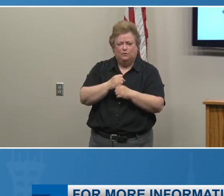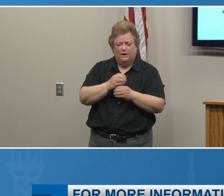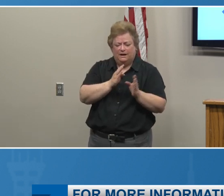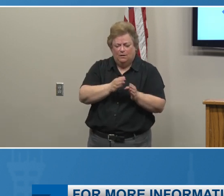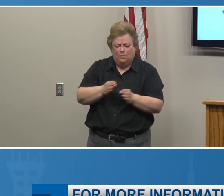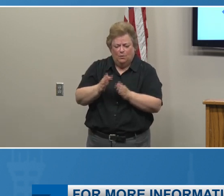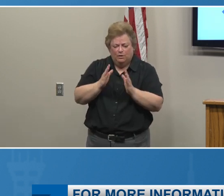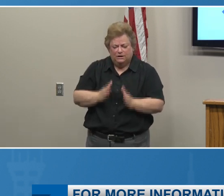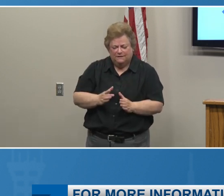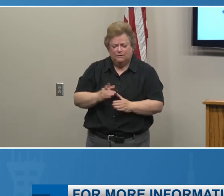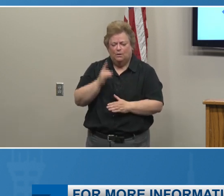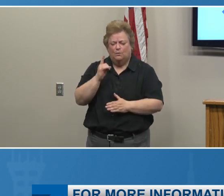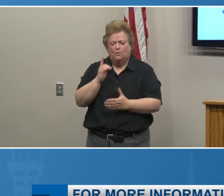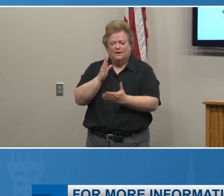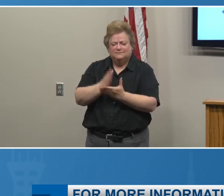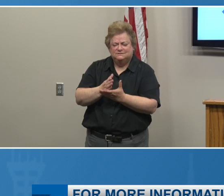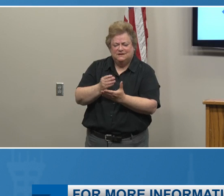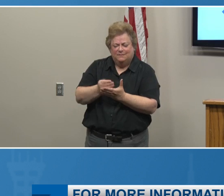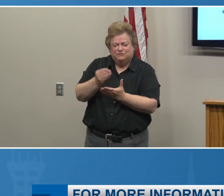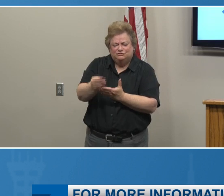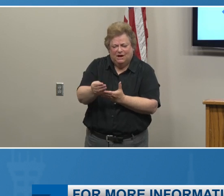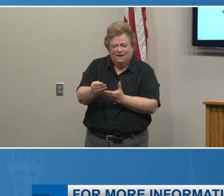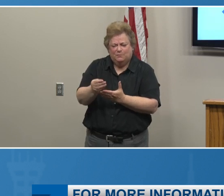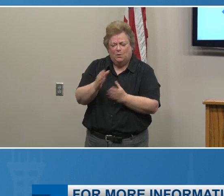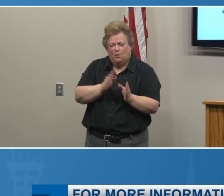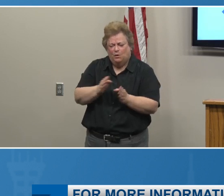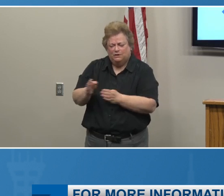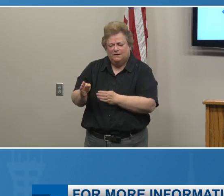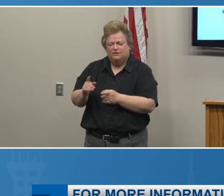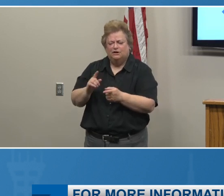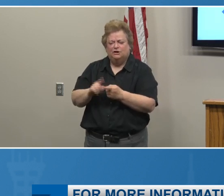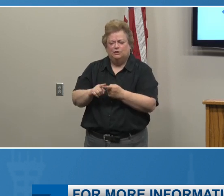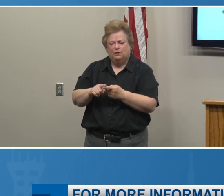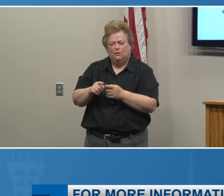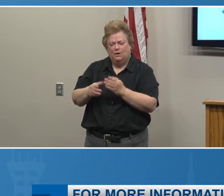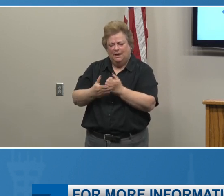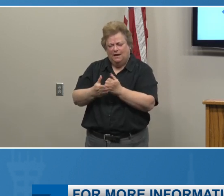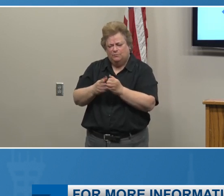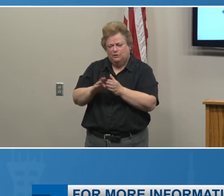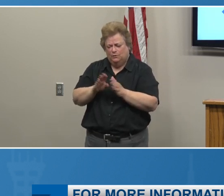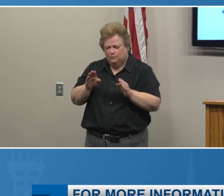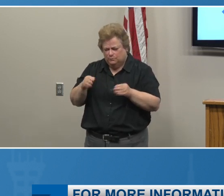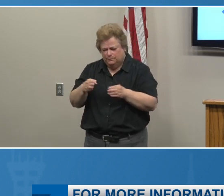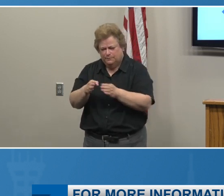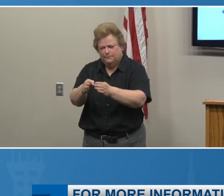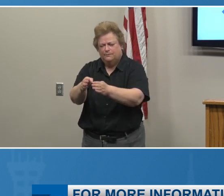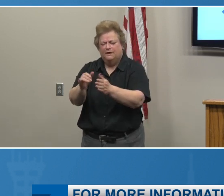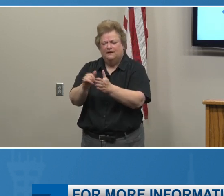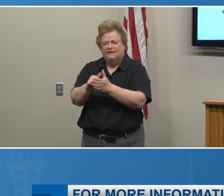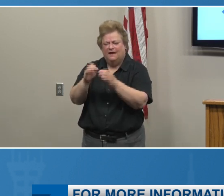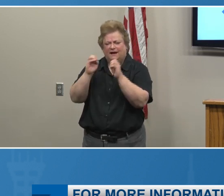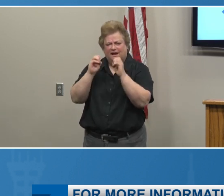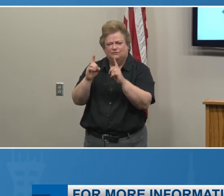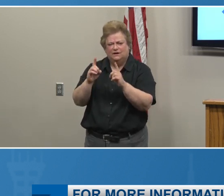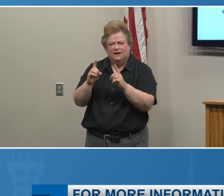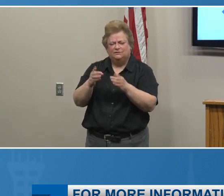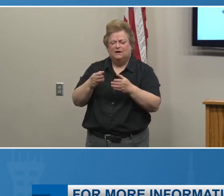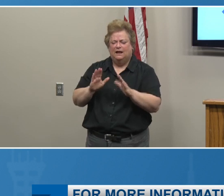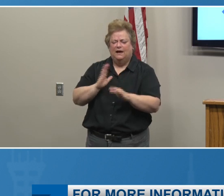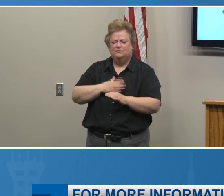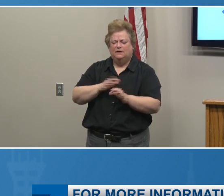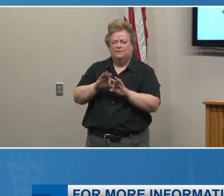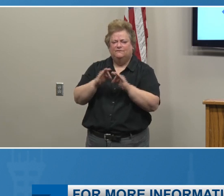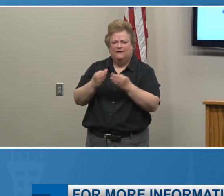one-stop-shop organizers to help streamline that communication and information and this allows our